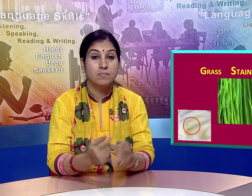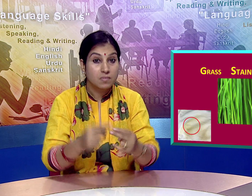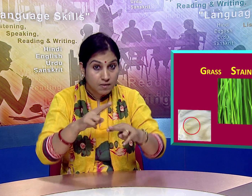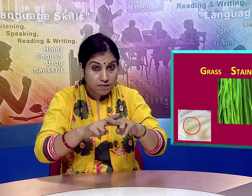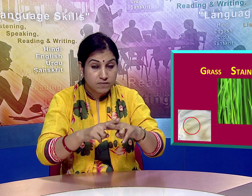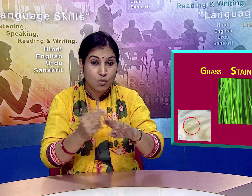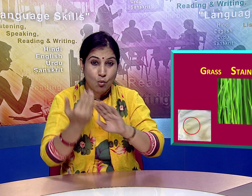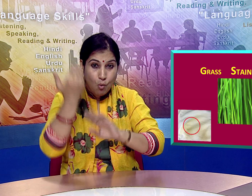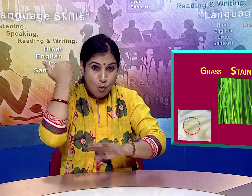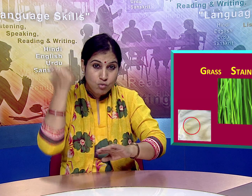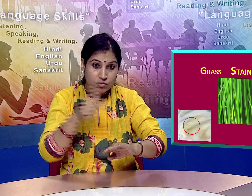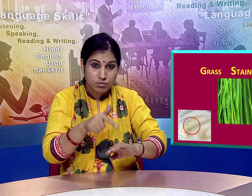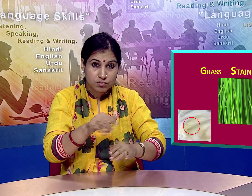If the stain is old,